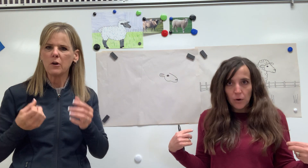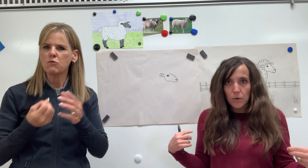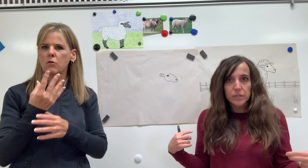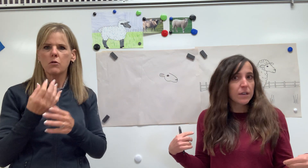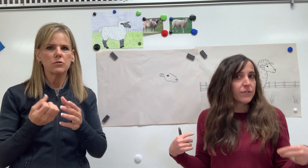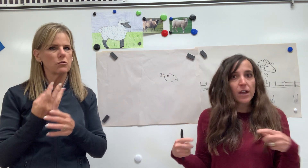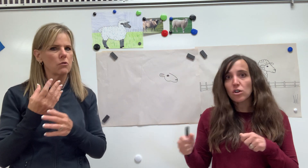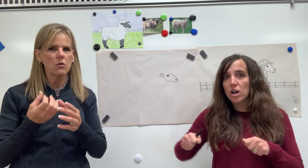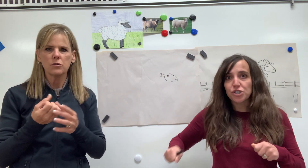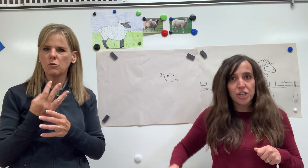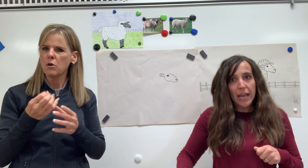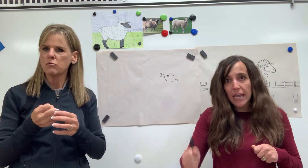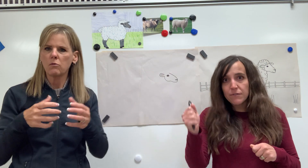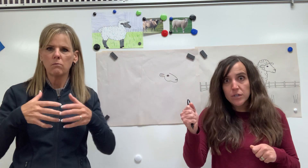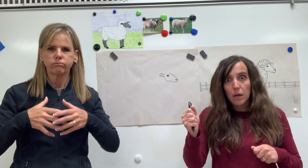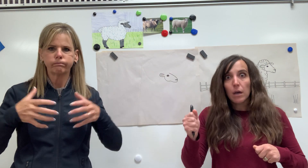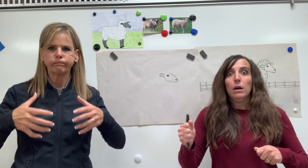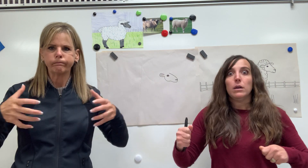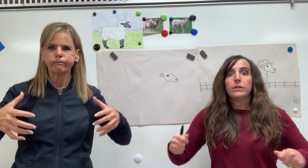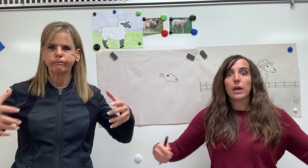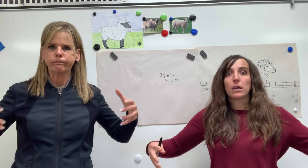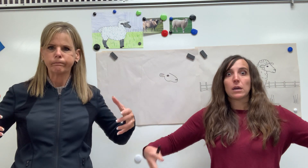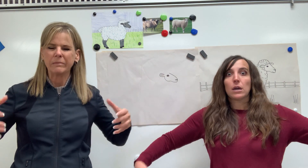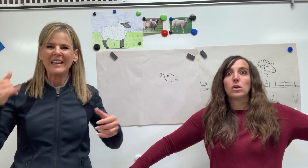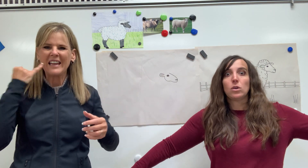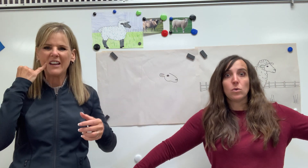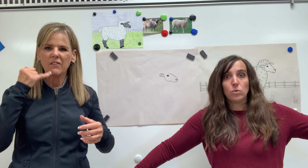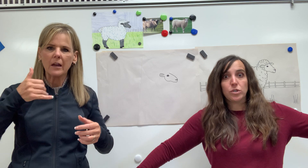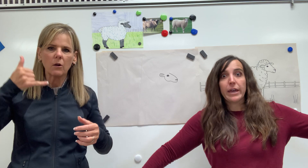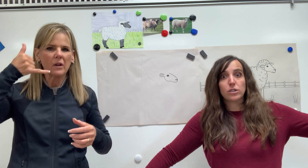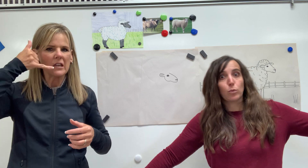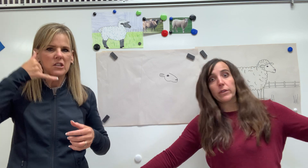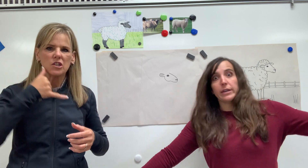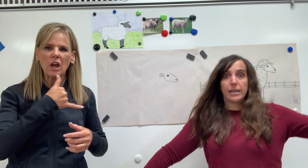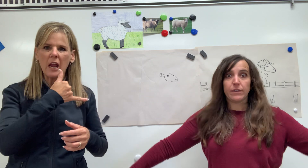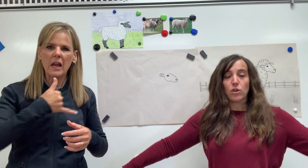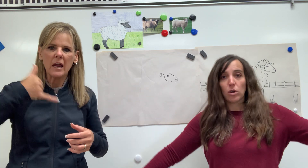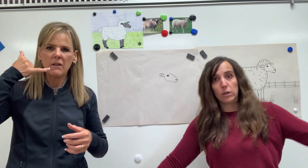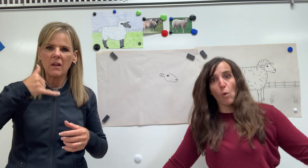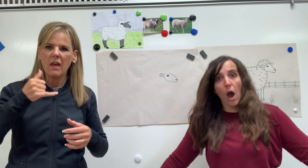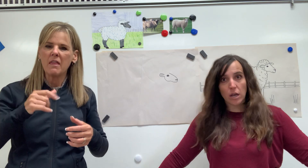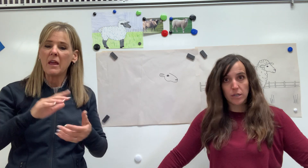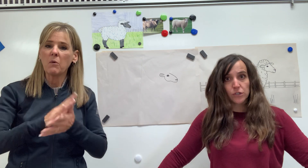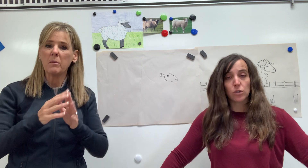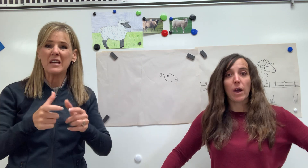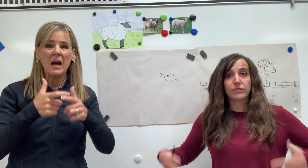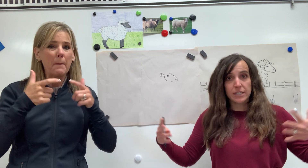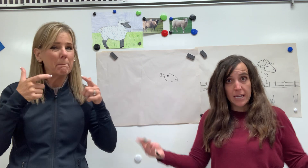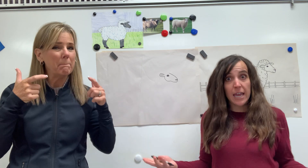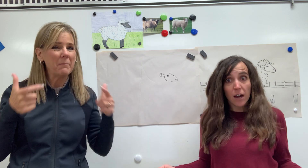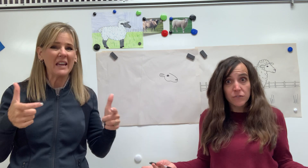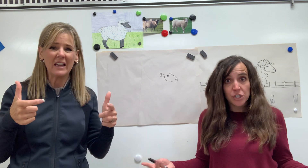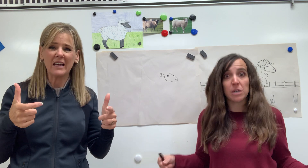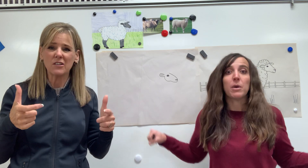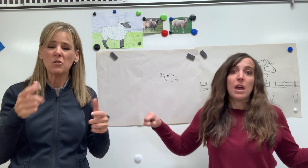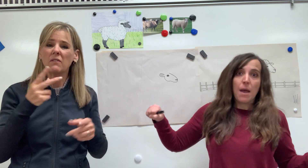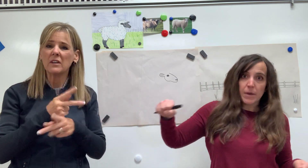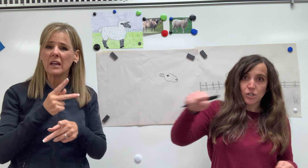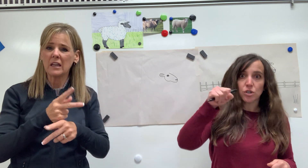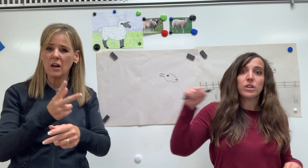grows. If they are not shaved, they can get huge, like to where they can't even hardly walk. So you have to take care of sheep and make sure that